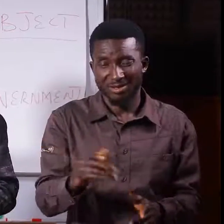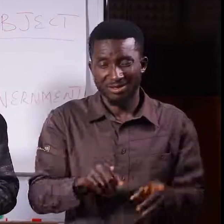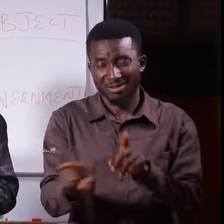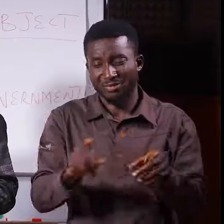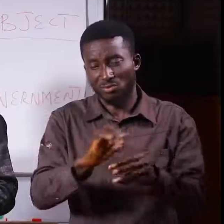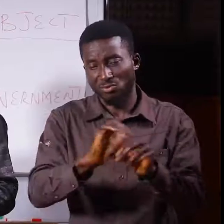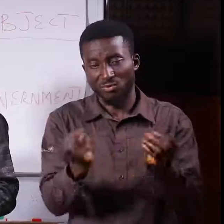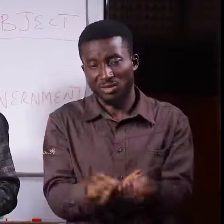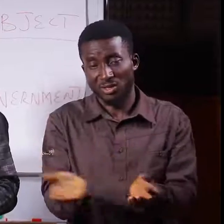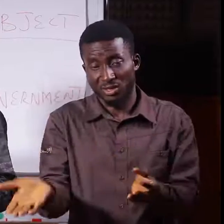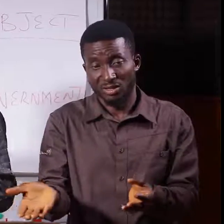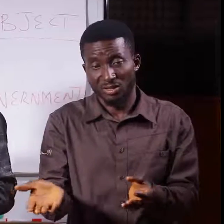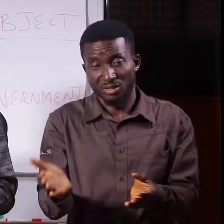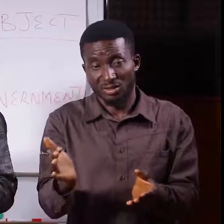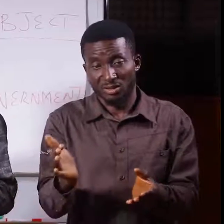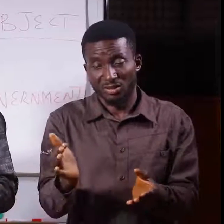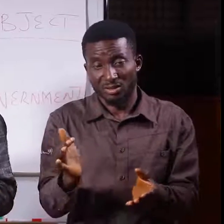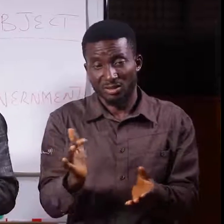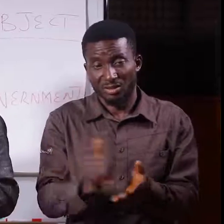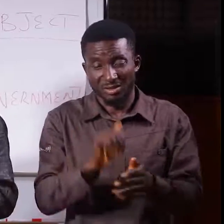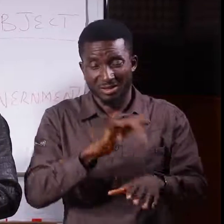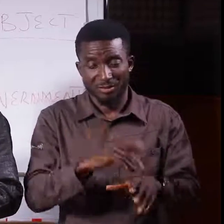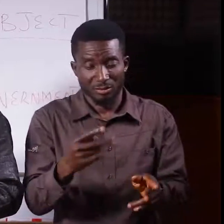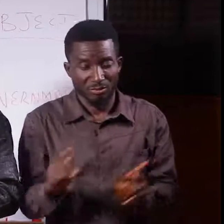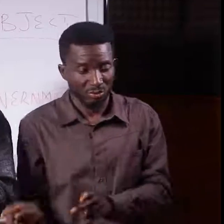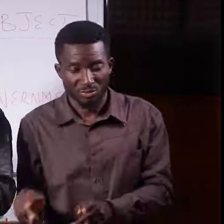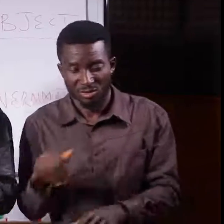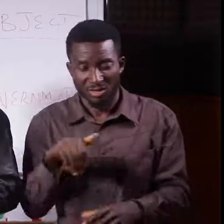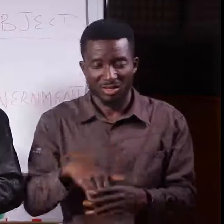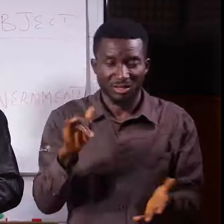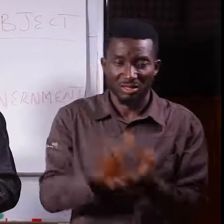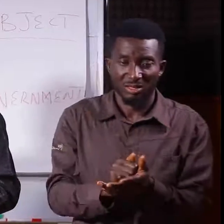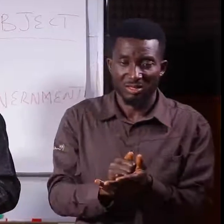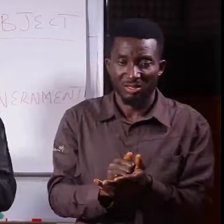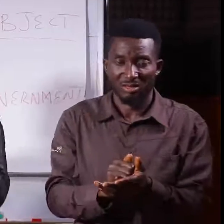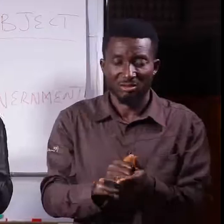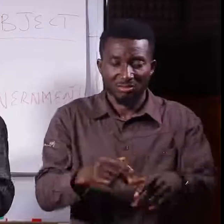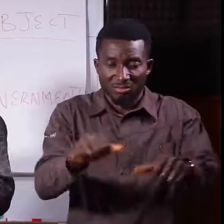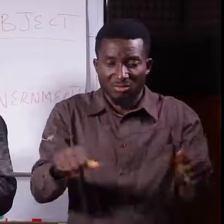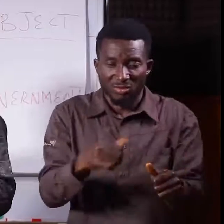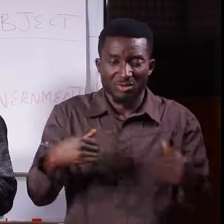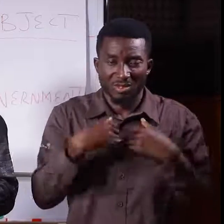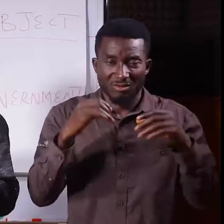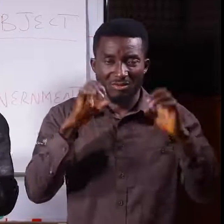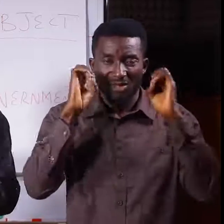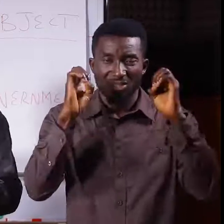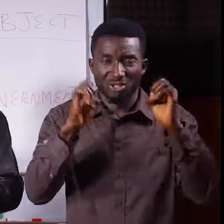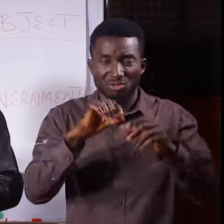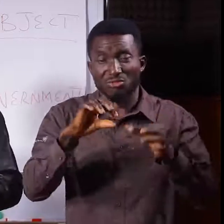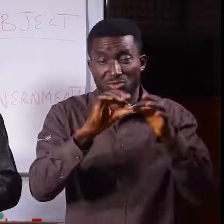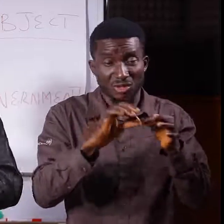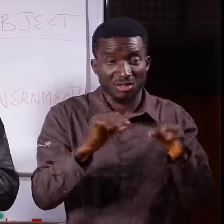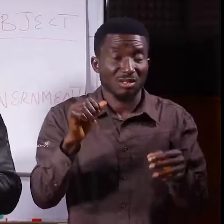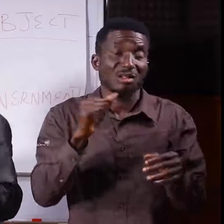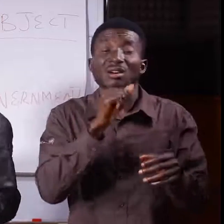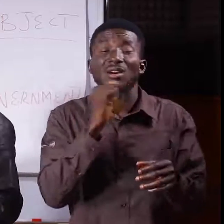offices, that concerns and affect the people in that locality. We have education unit, we have budget and economic planning, we have